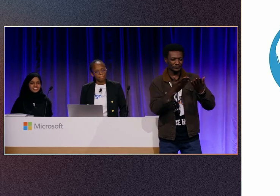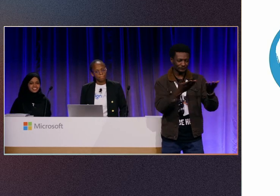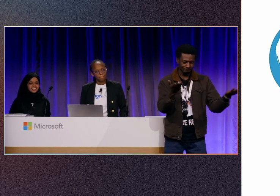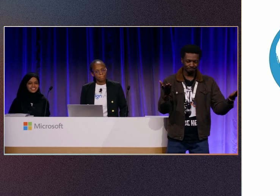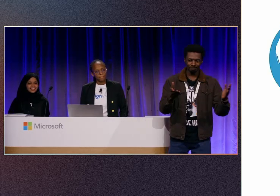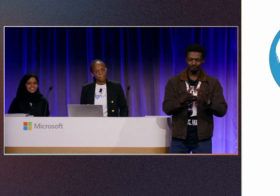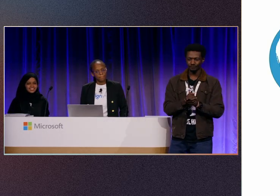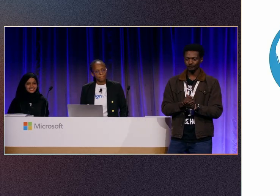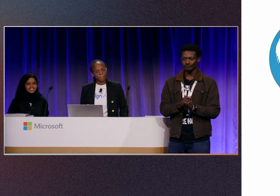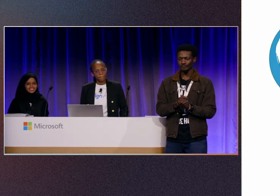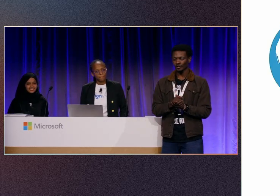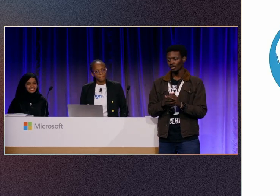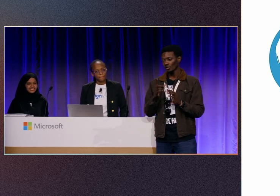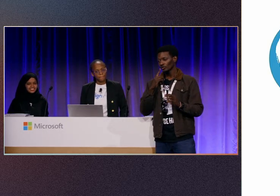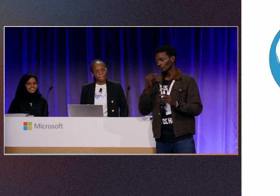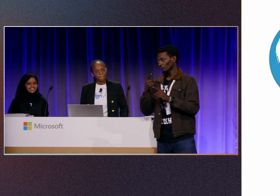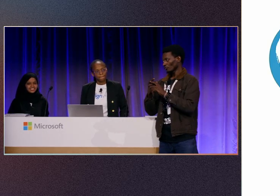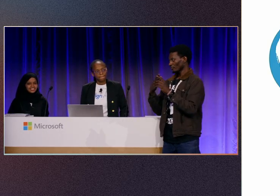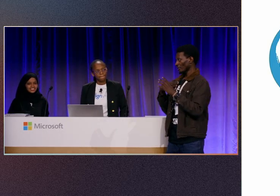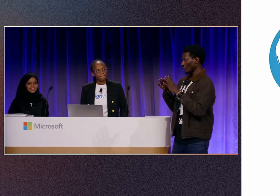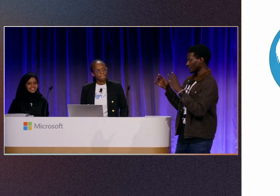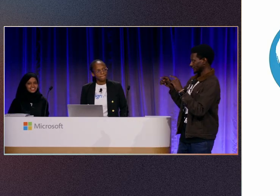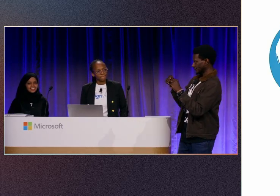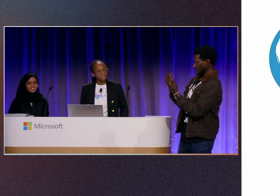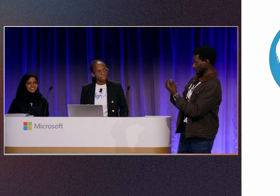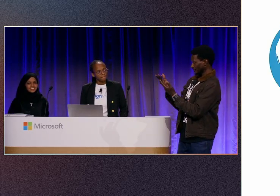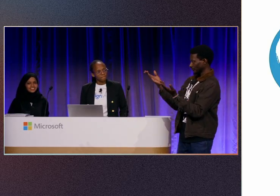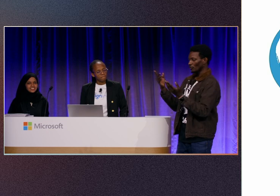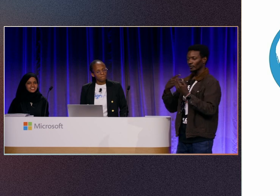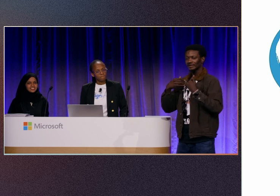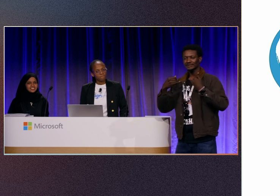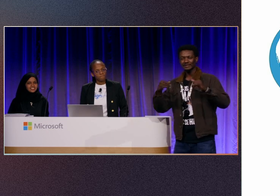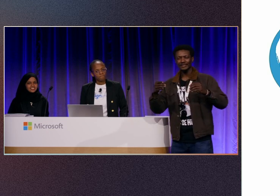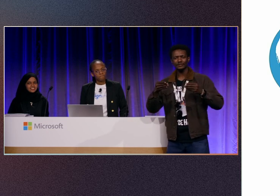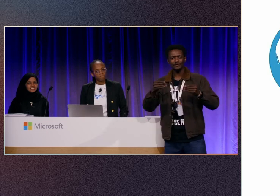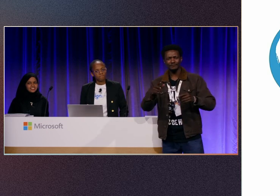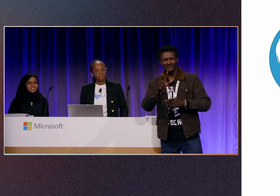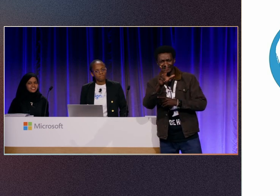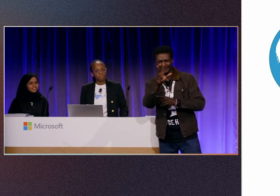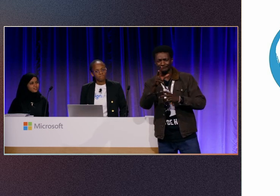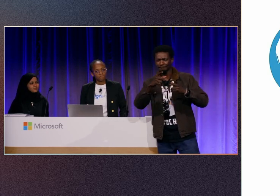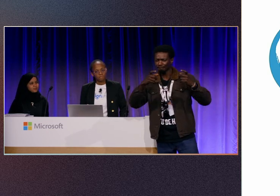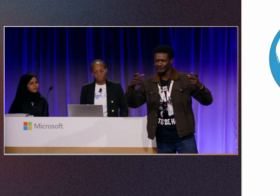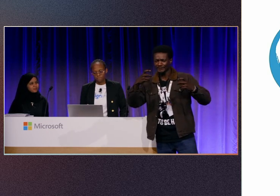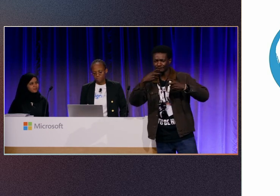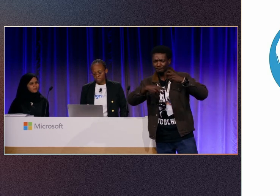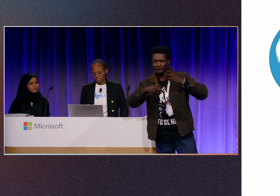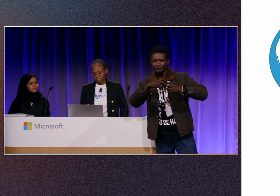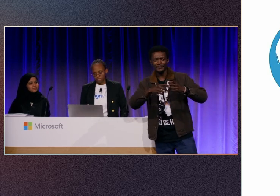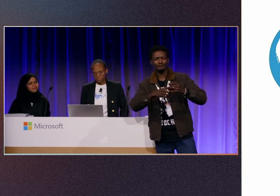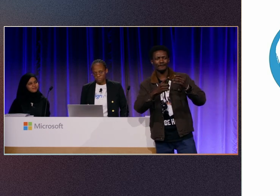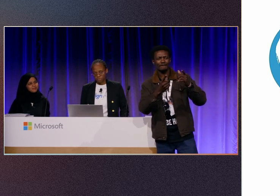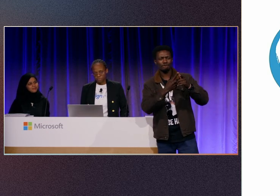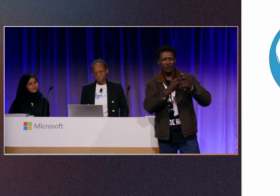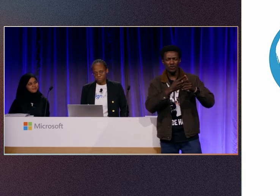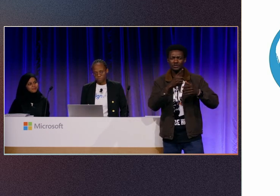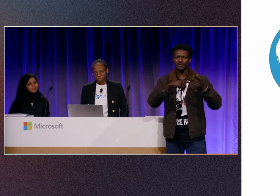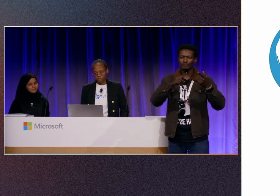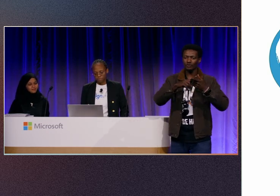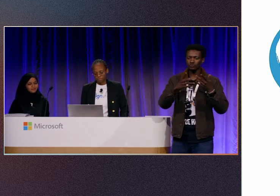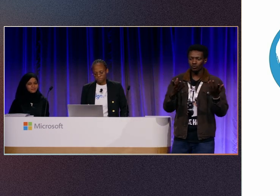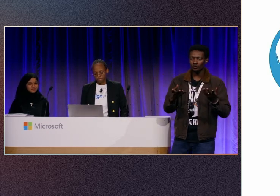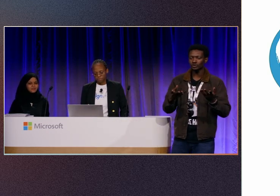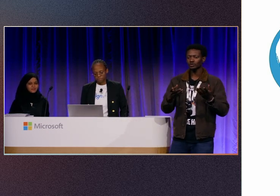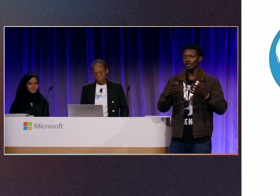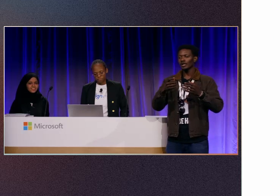You know, you have communication with one another. But from my team, we are still dealing with three